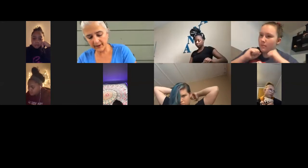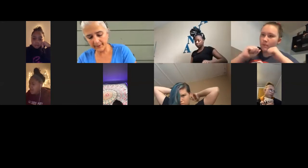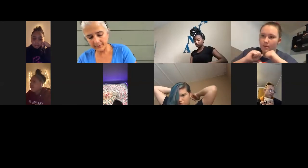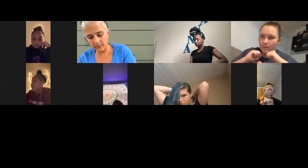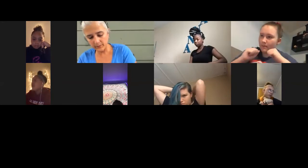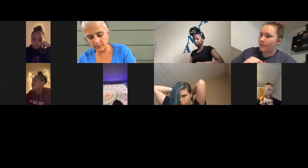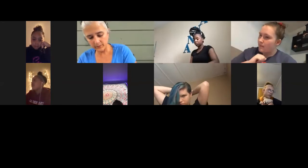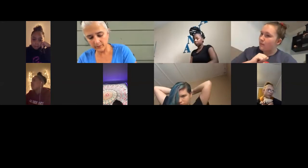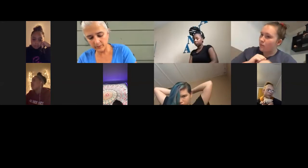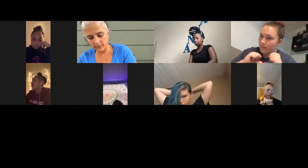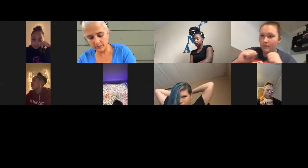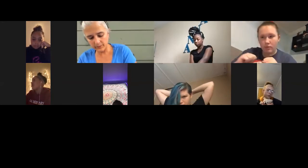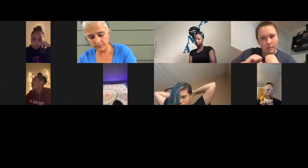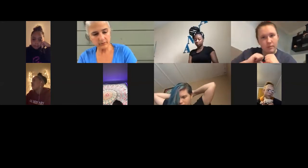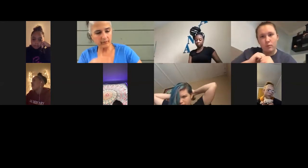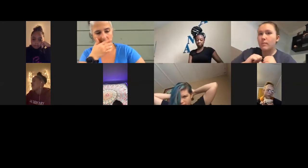Okay.